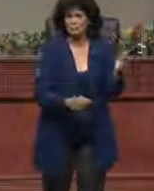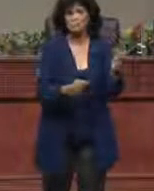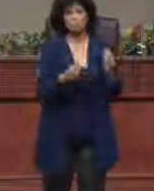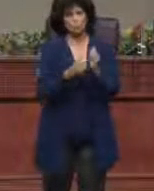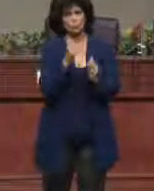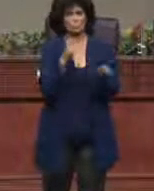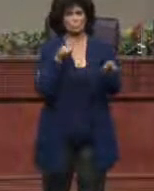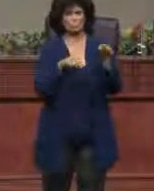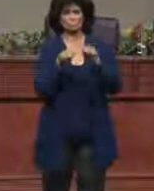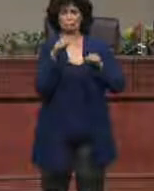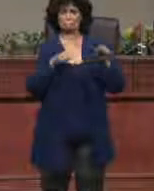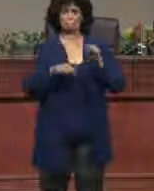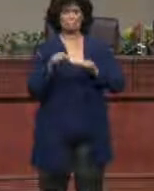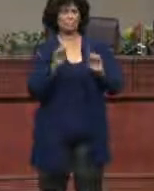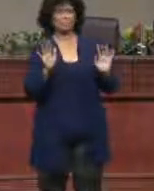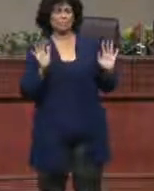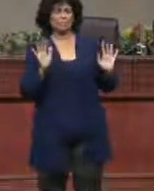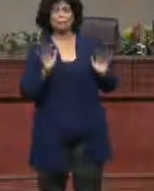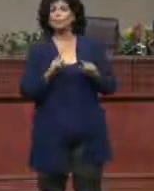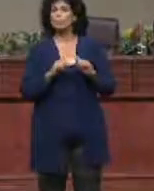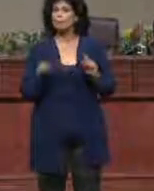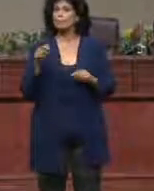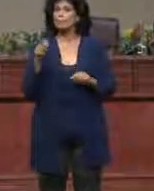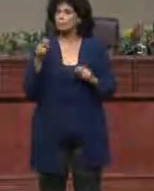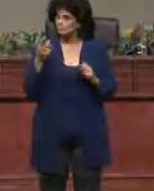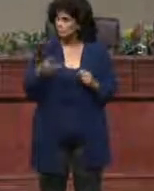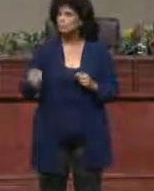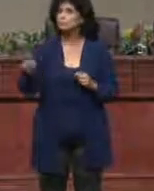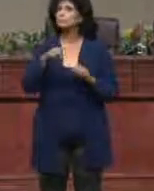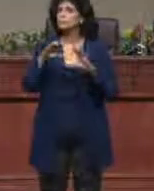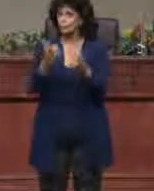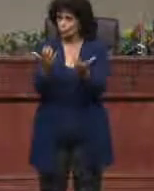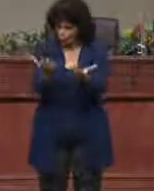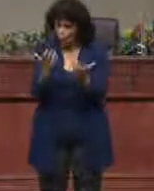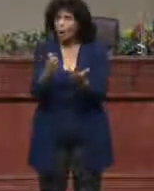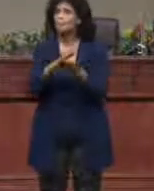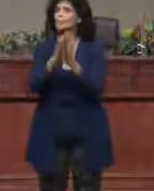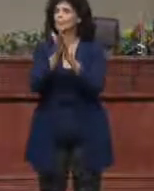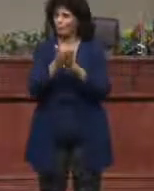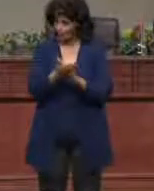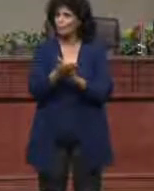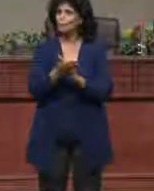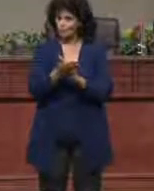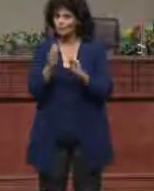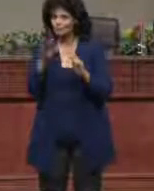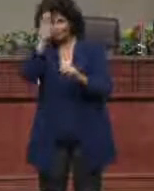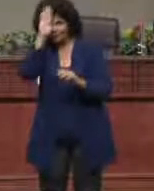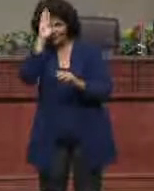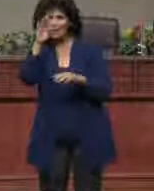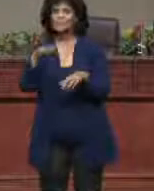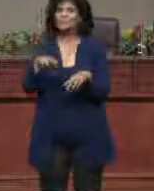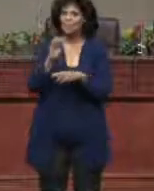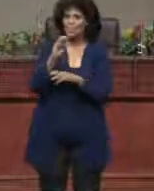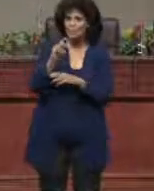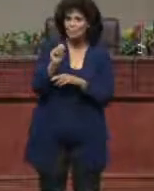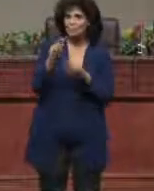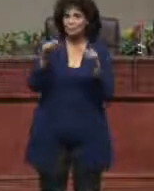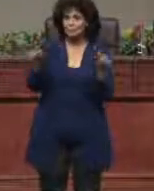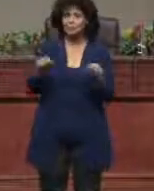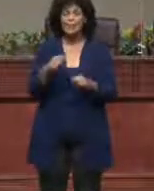become firefighters. It's a historic class because 19 of the 65 individuals are